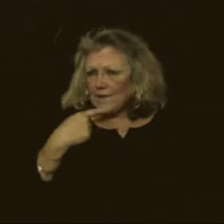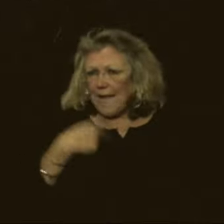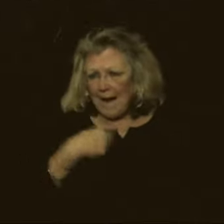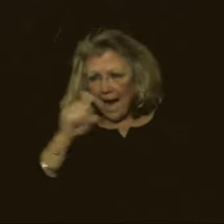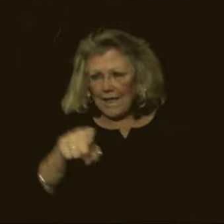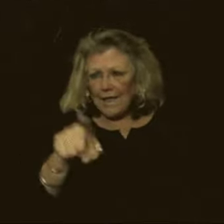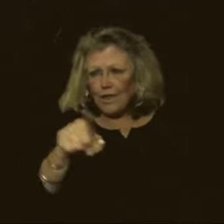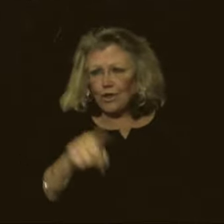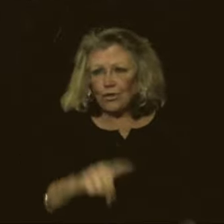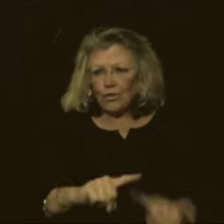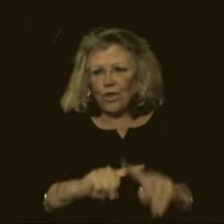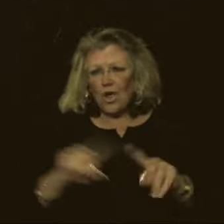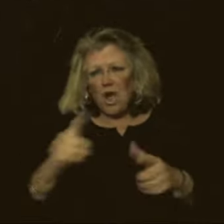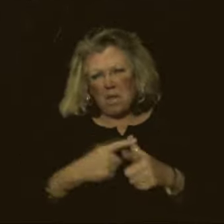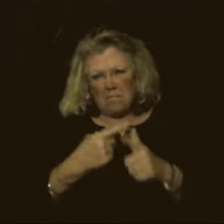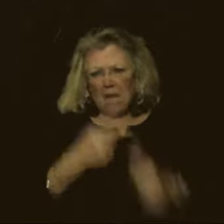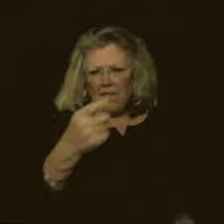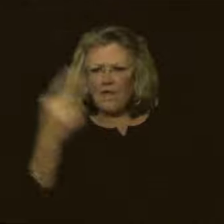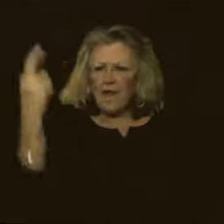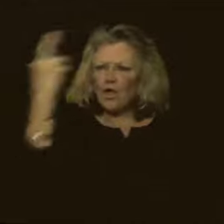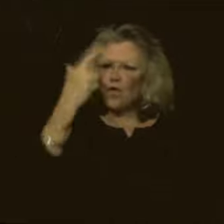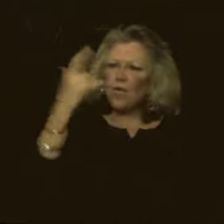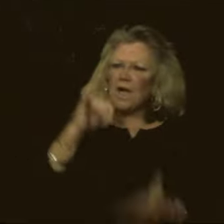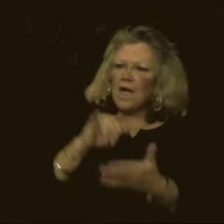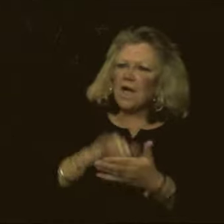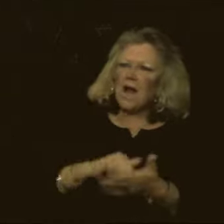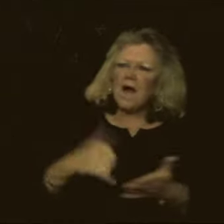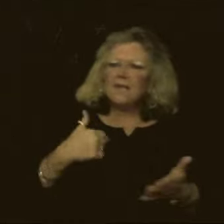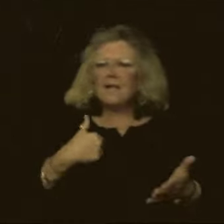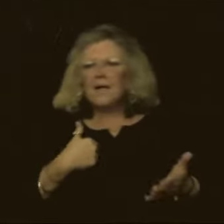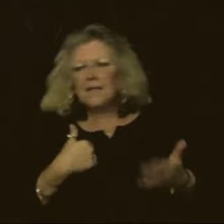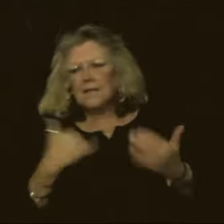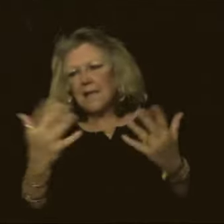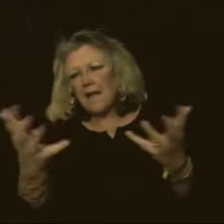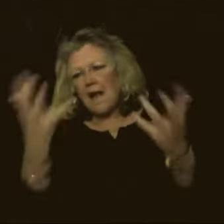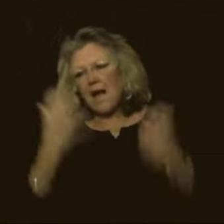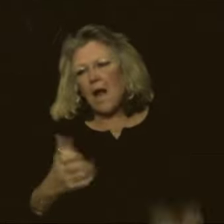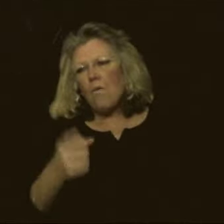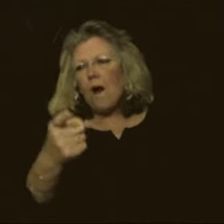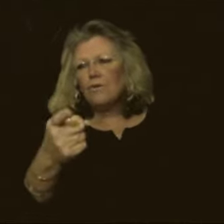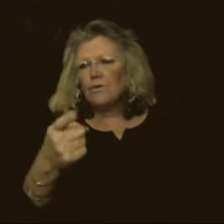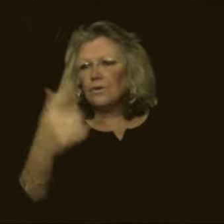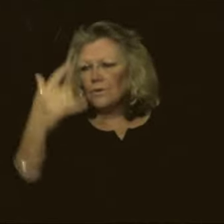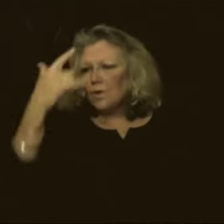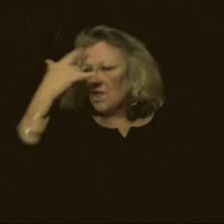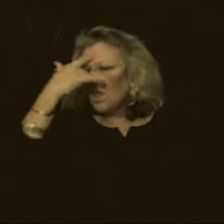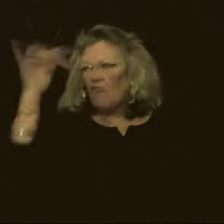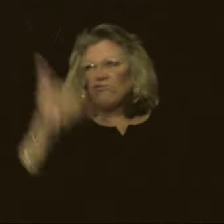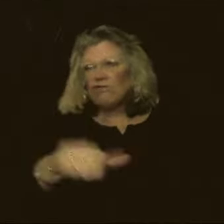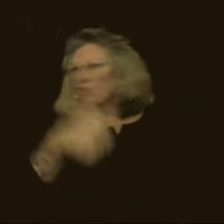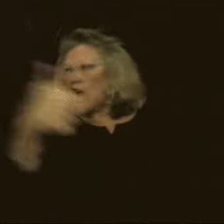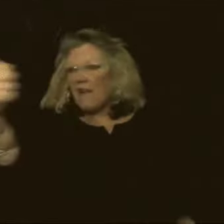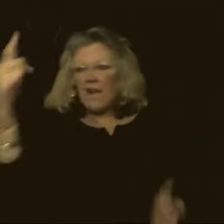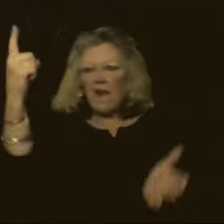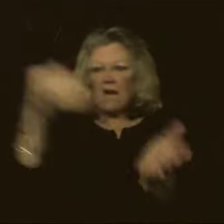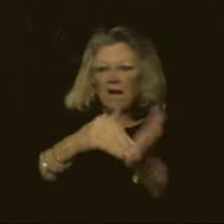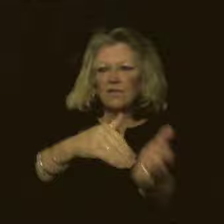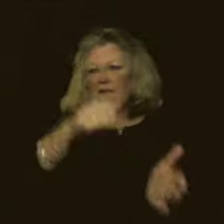Say I need you, but then you'd realize that I want you. Just like a thousand